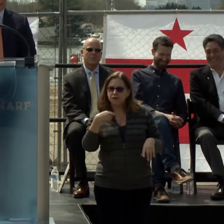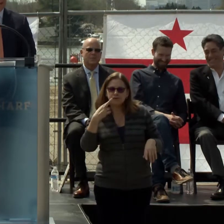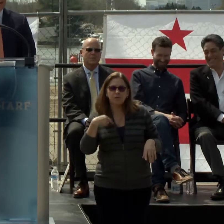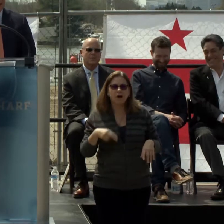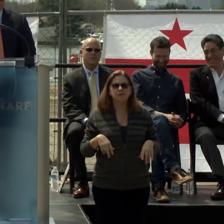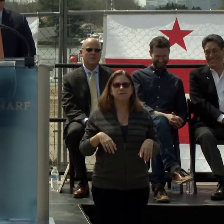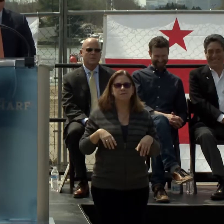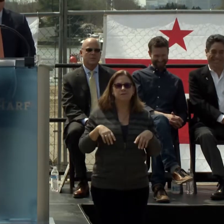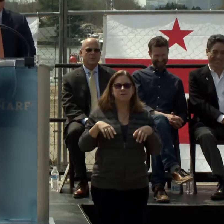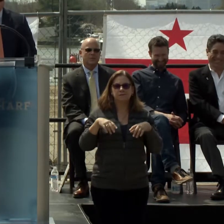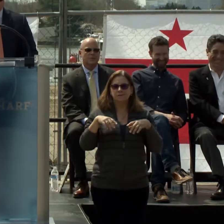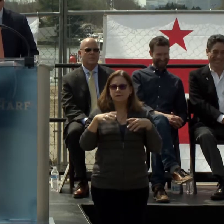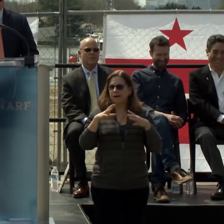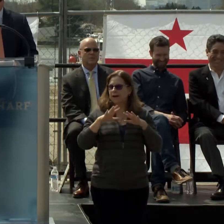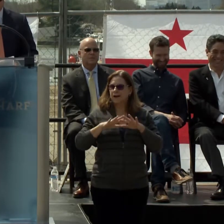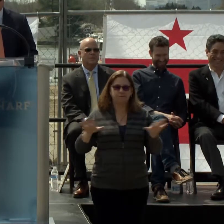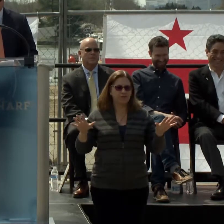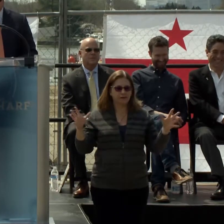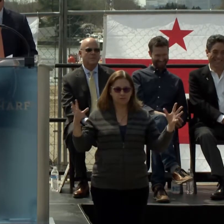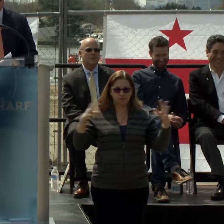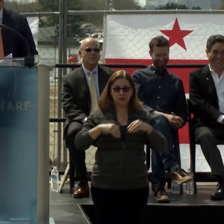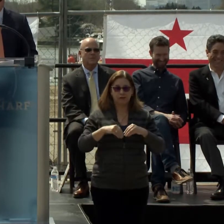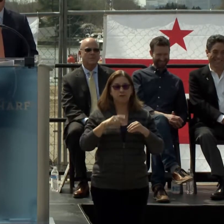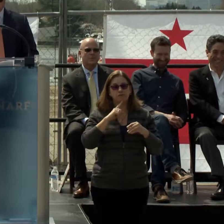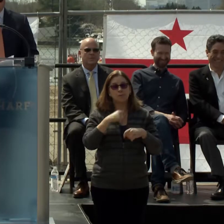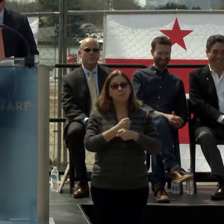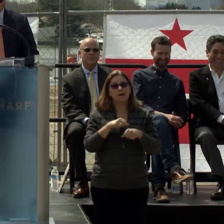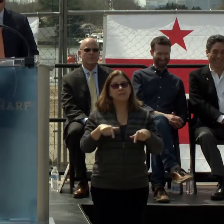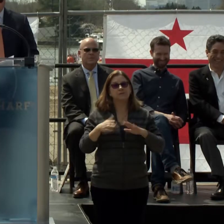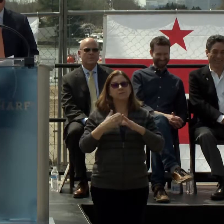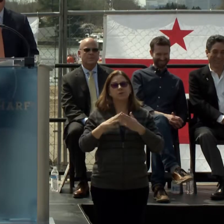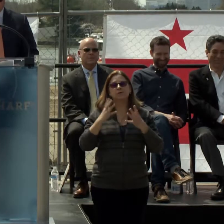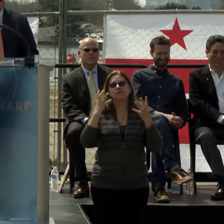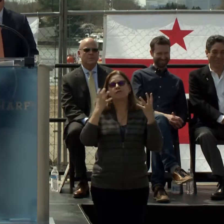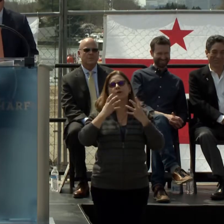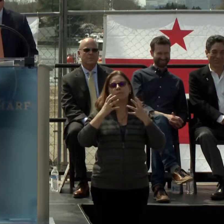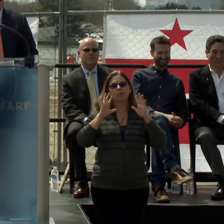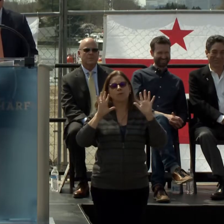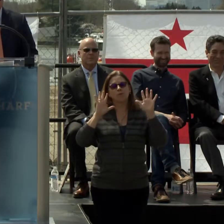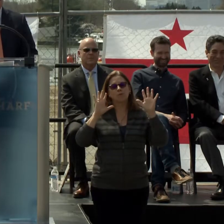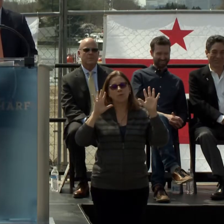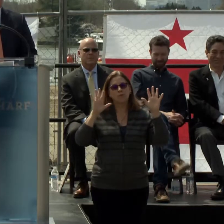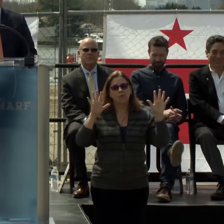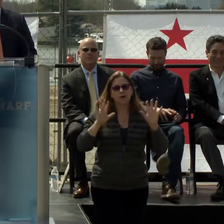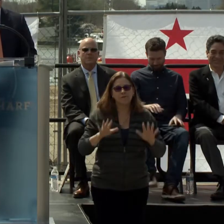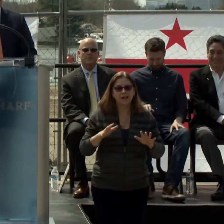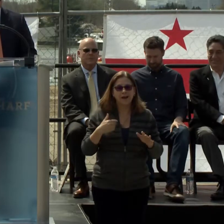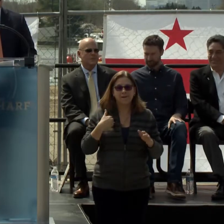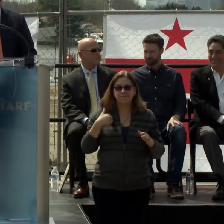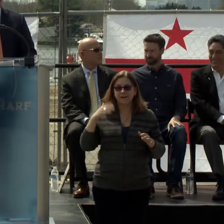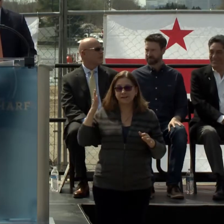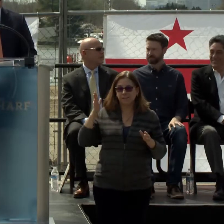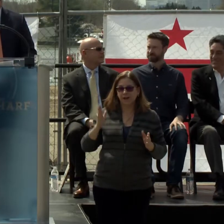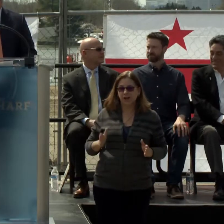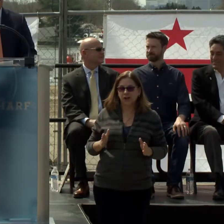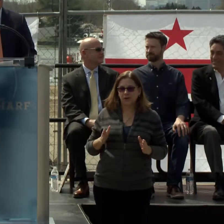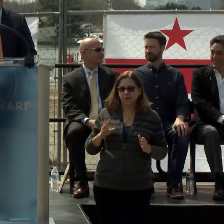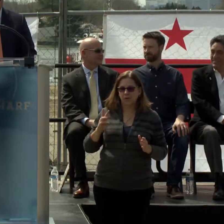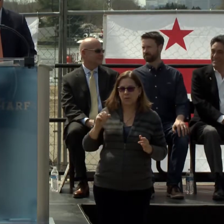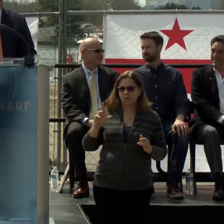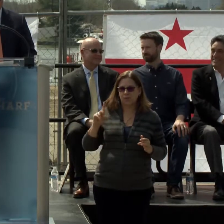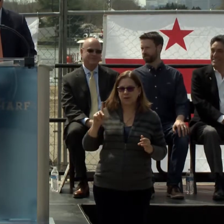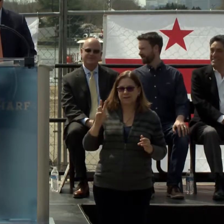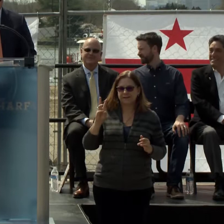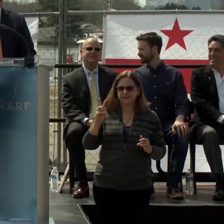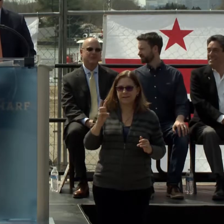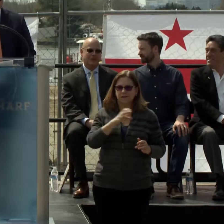community. I'm now very pleased to introduce our next speaker, our own Ward 6 Council Member Charles Allen. As many of you